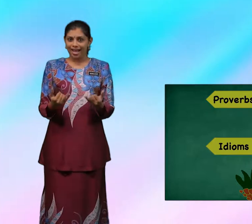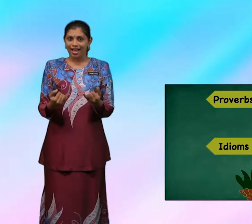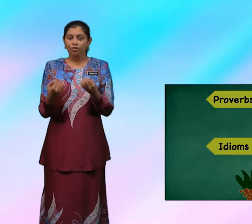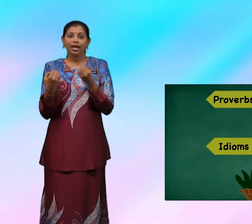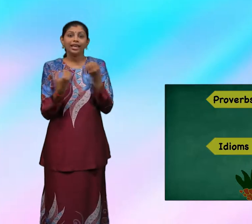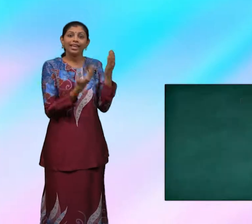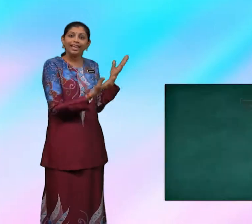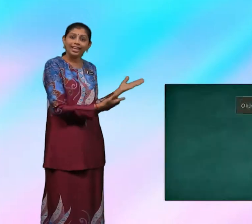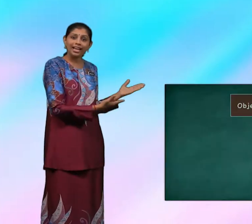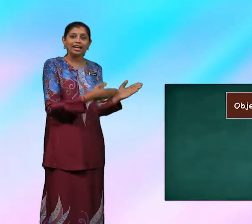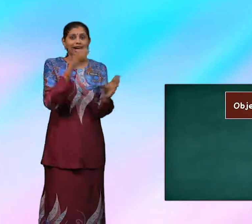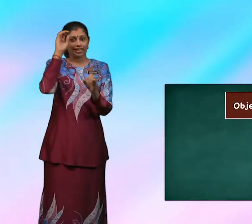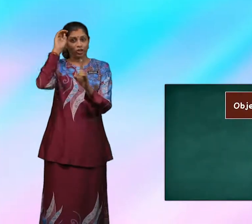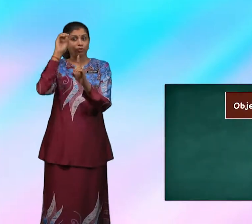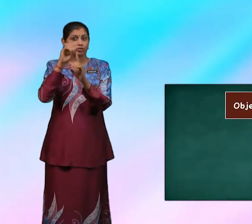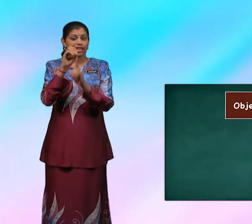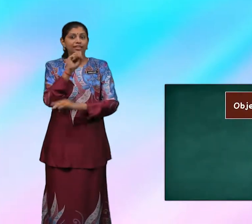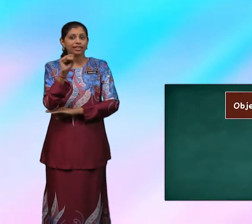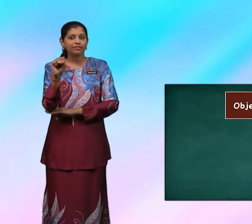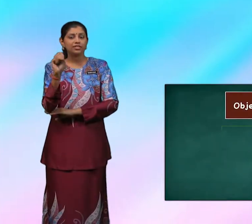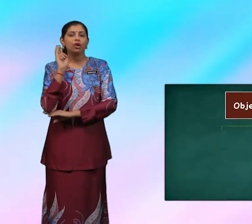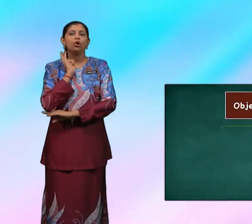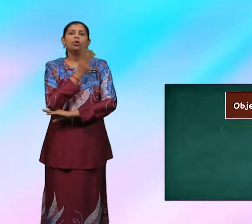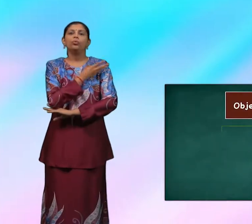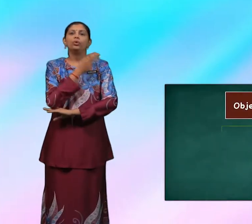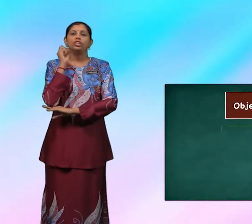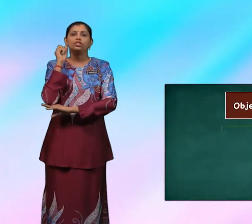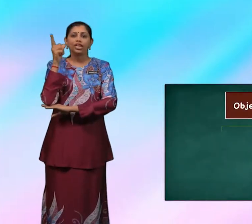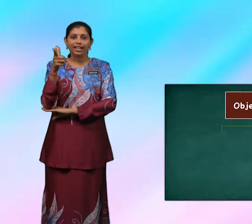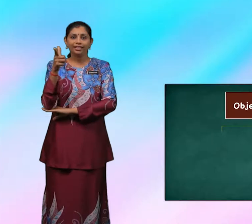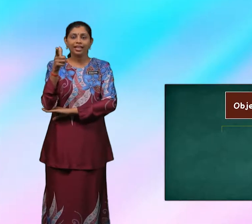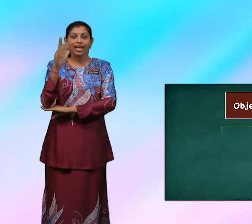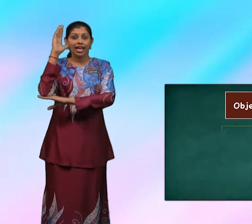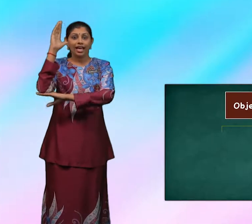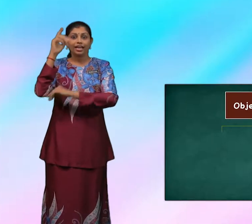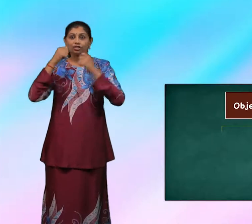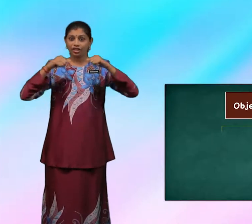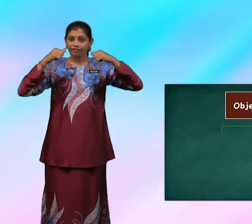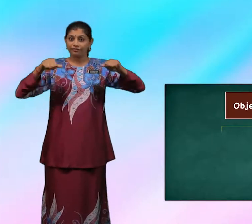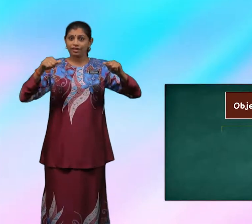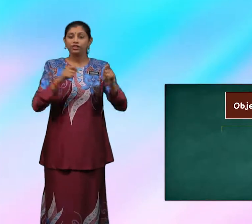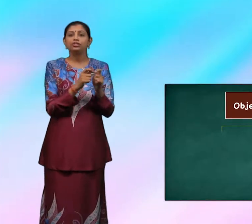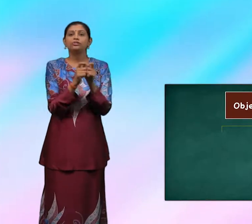Now, here are the objectives we shall achieve